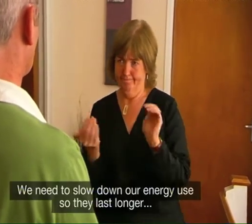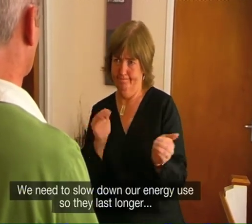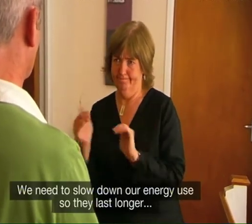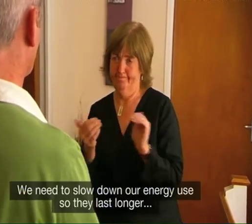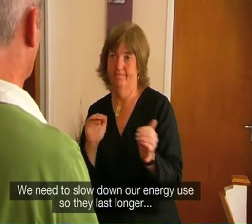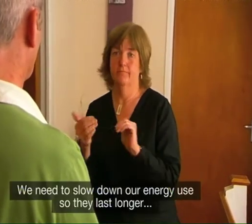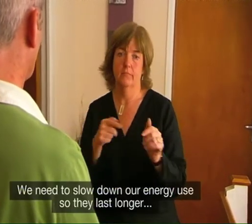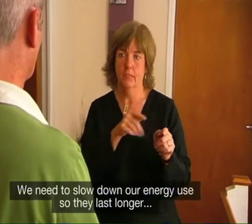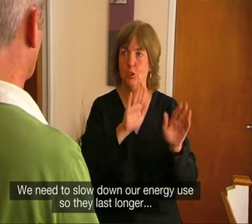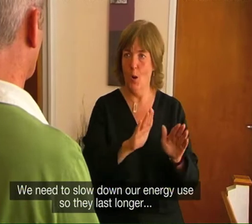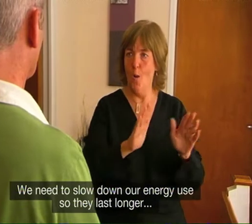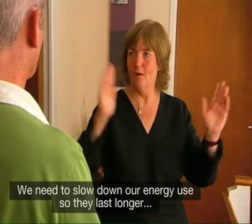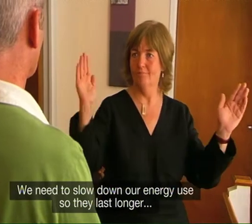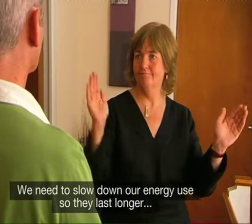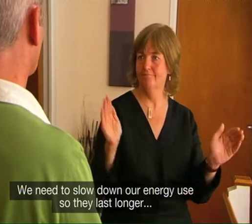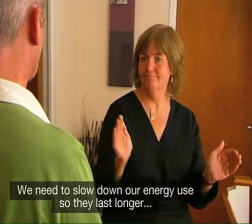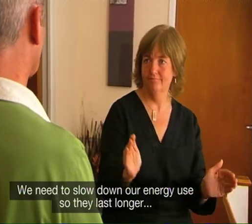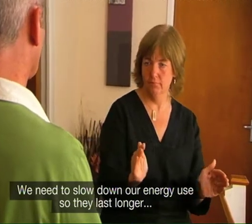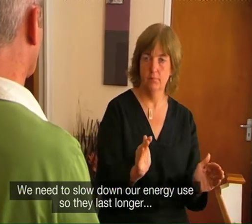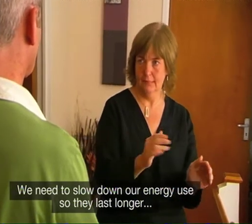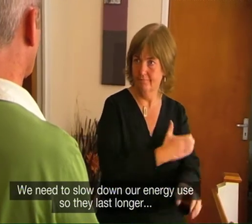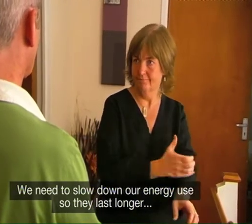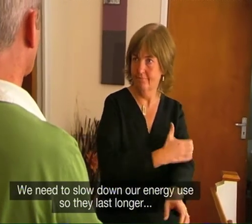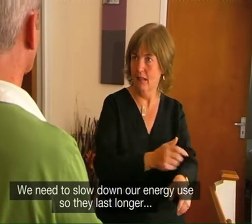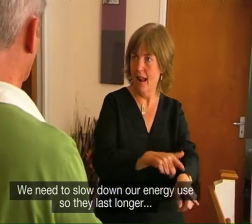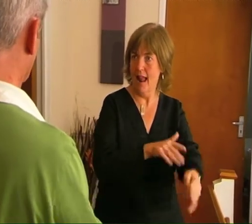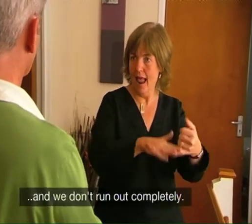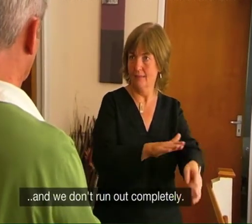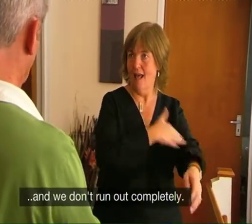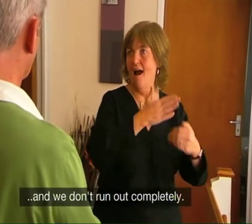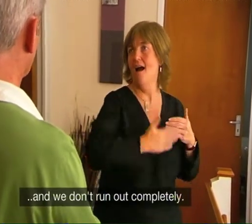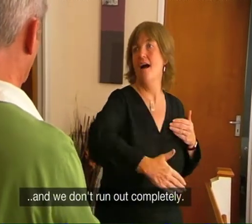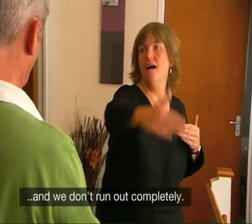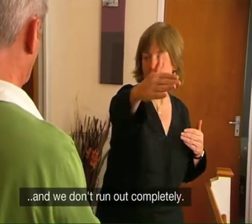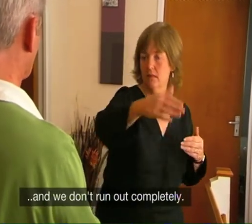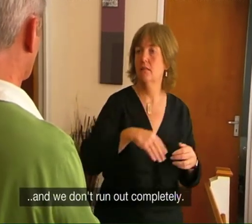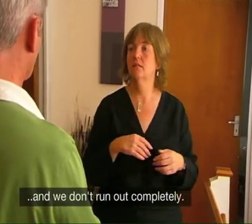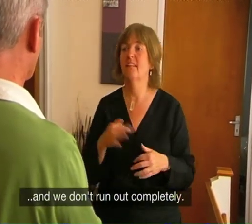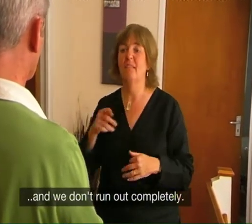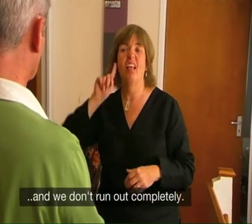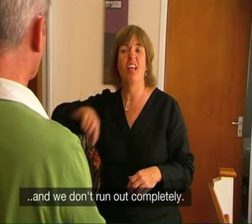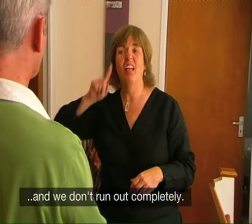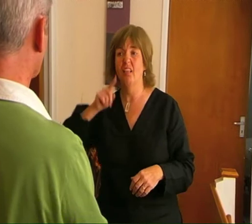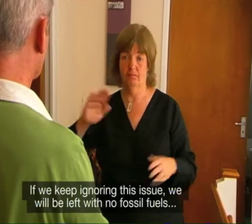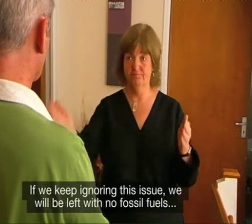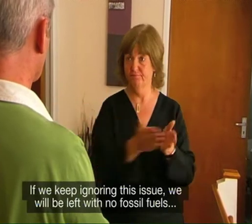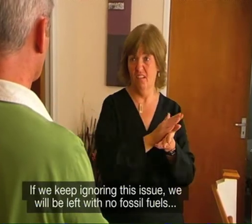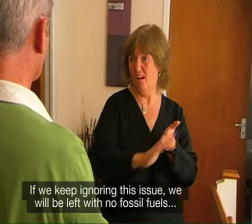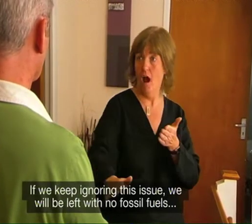We need to slow down our energy use so that they'll last longer and we don't run out completely. If we keep ignoring